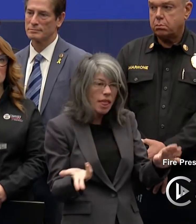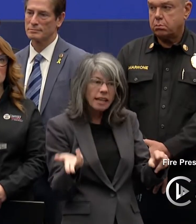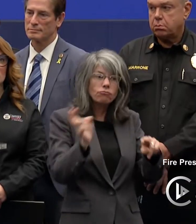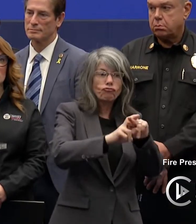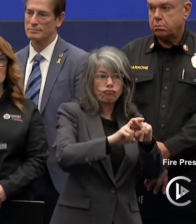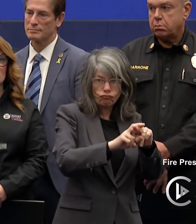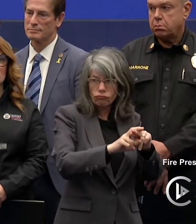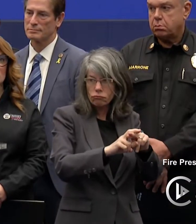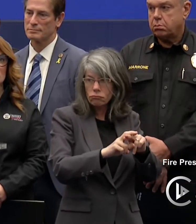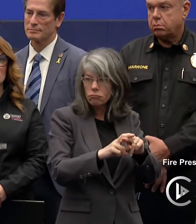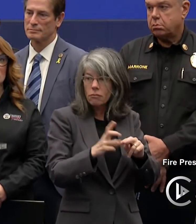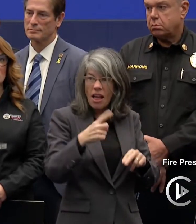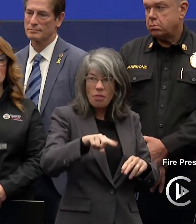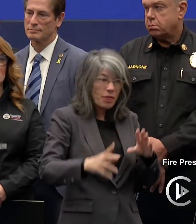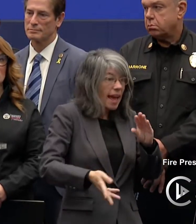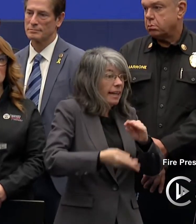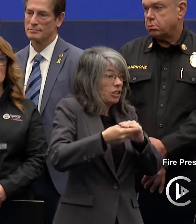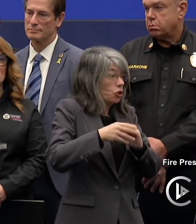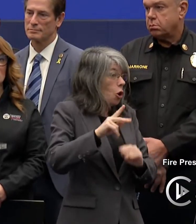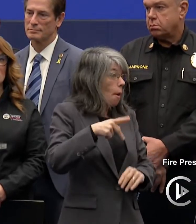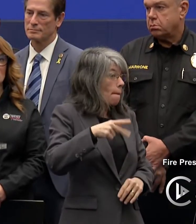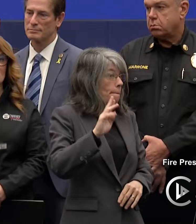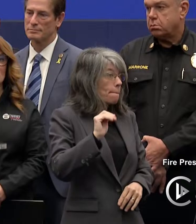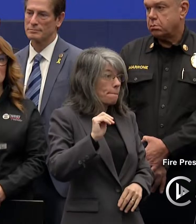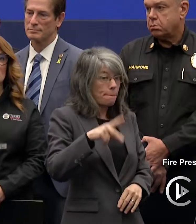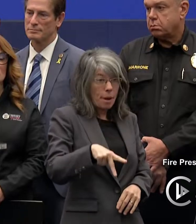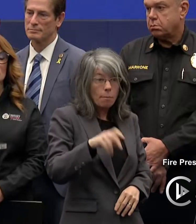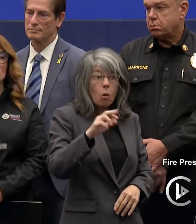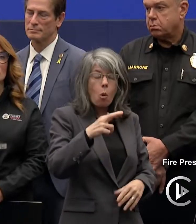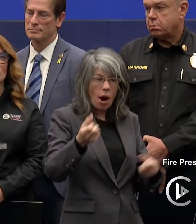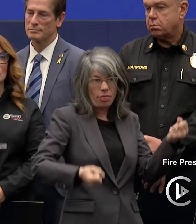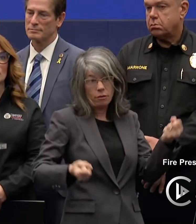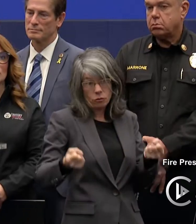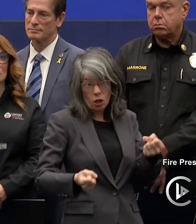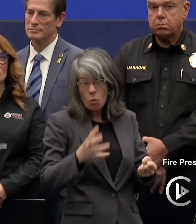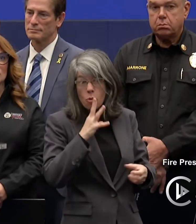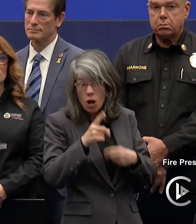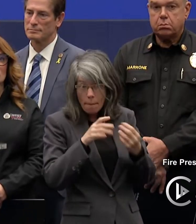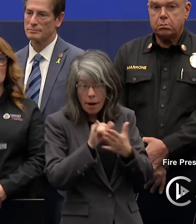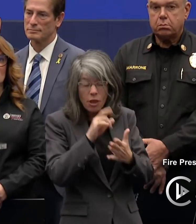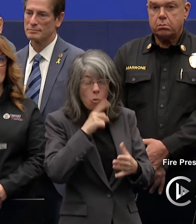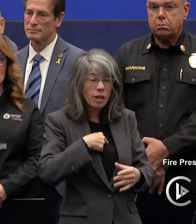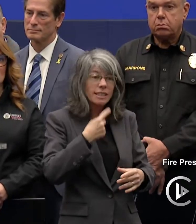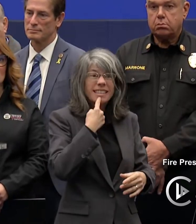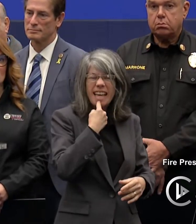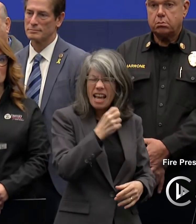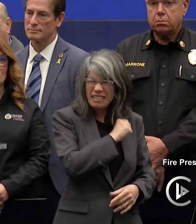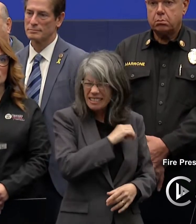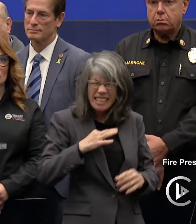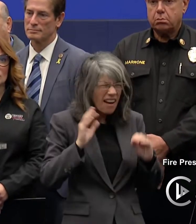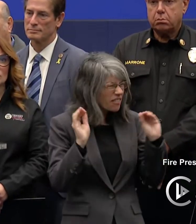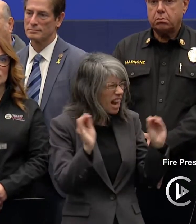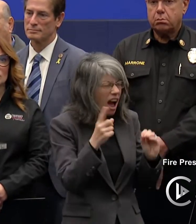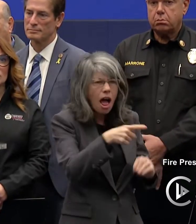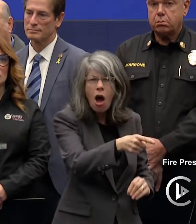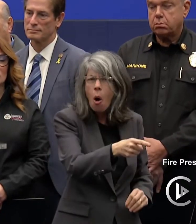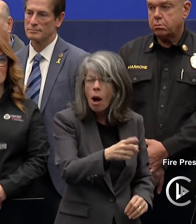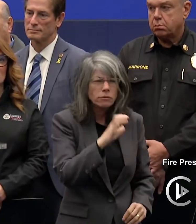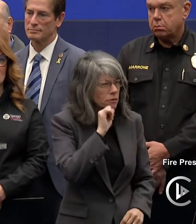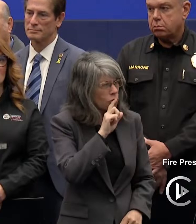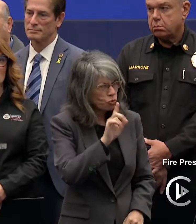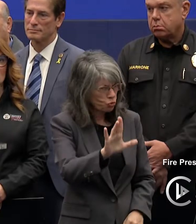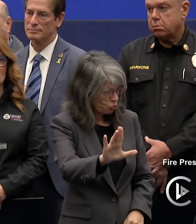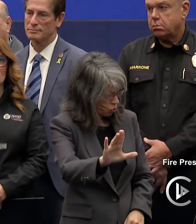on that additional pump, the truck or the engine that we're talking about, that we're saying we're unstaffed. We are